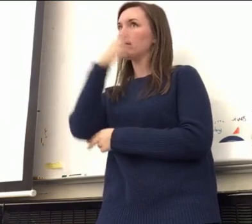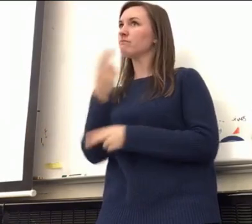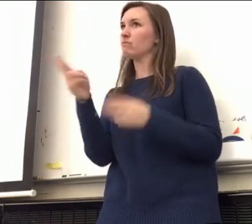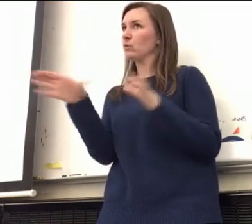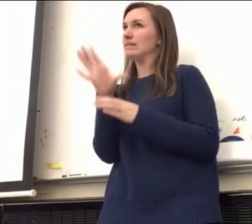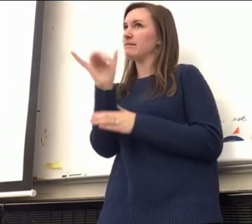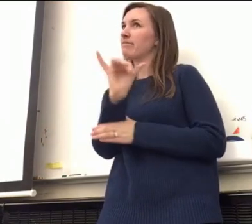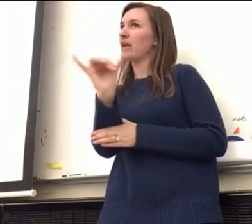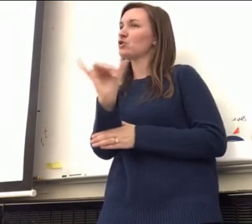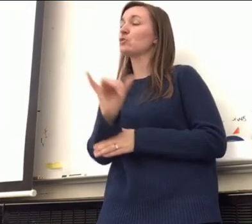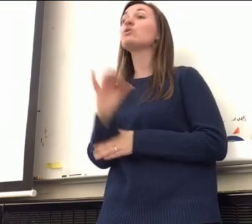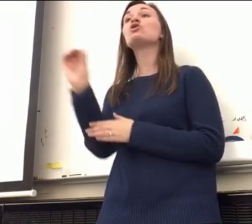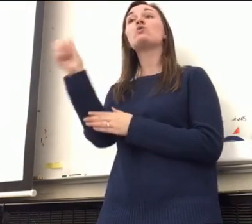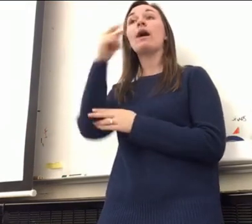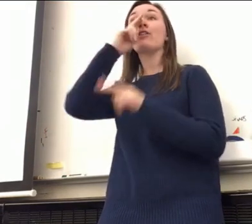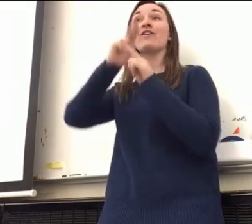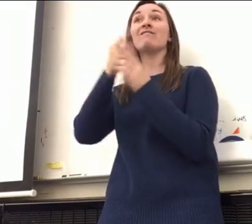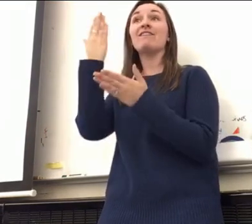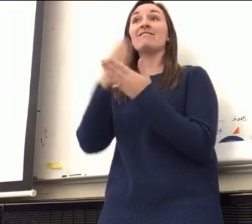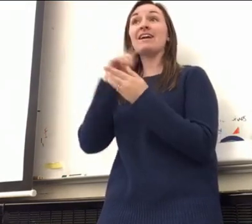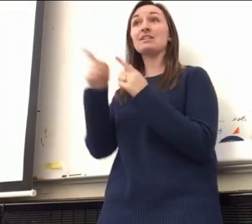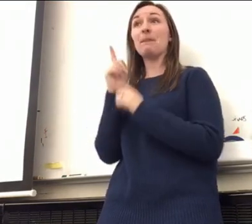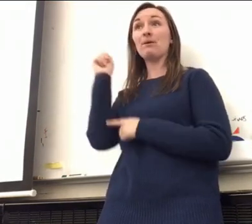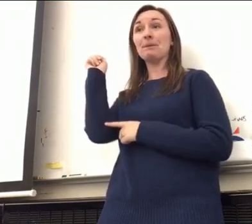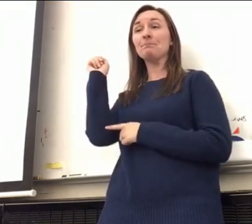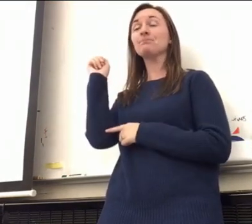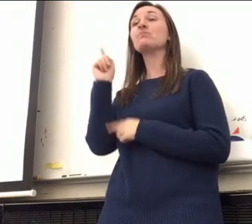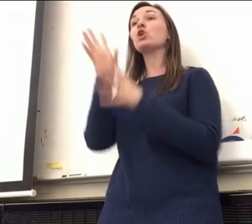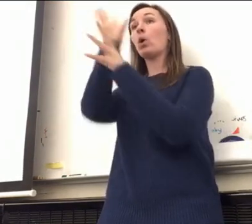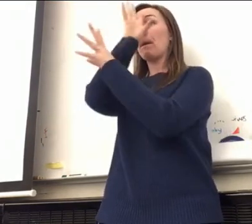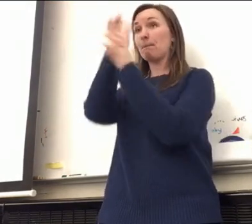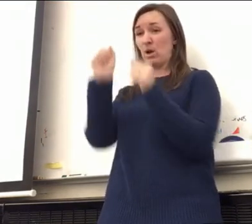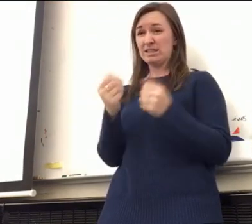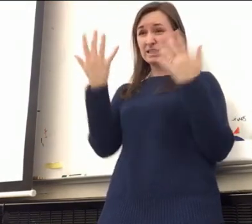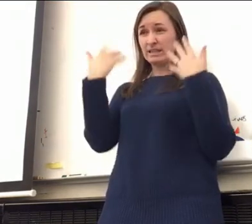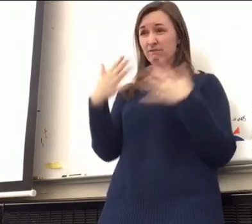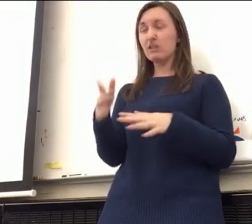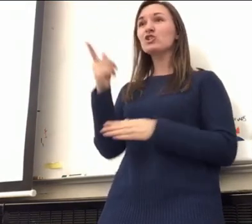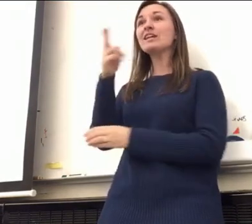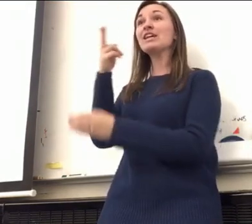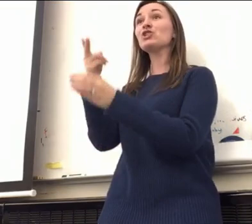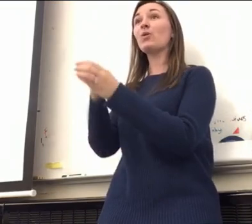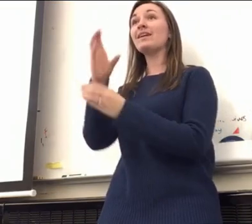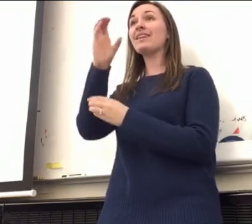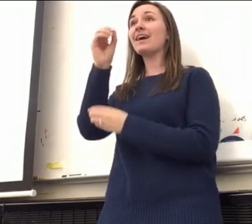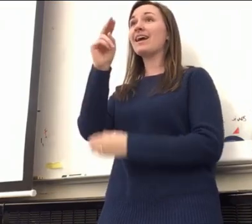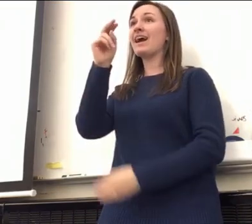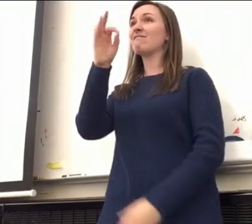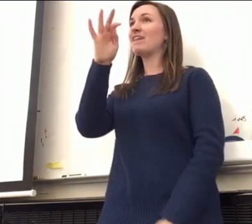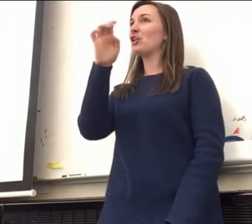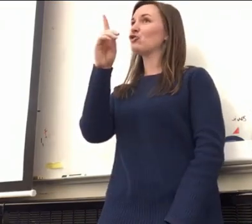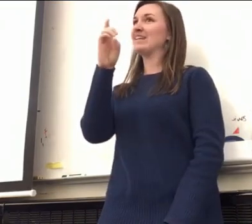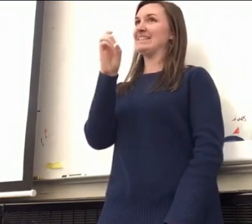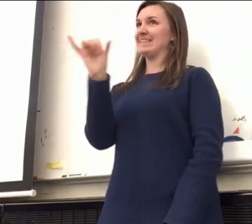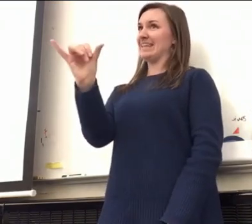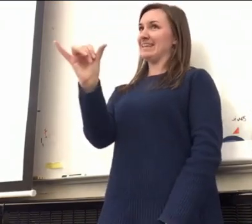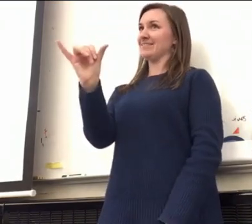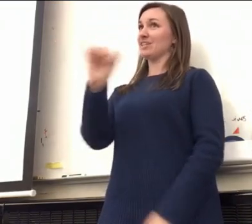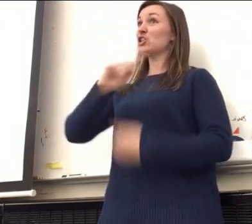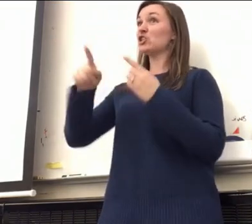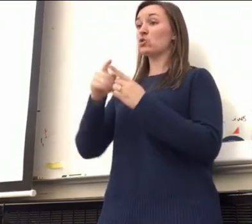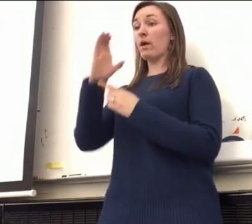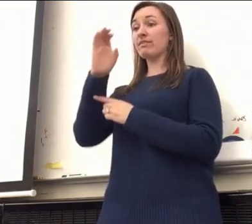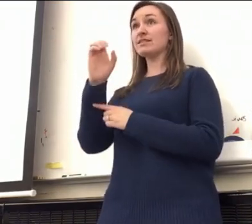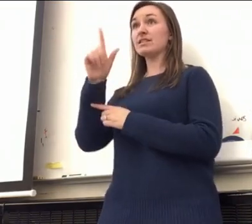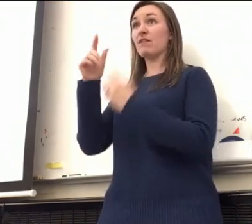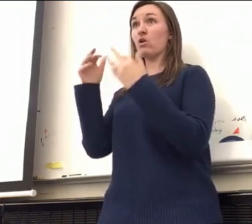fun facts about him. Number one, after he served as the U.S. president, he actually joined the Confederacy. When the Civil War broke